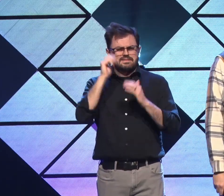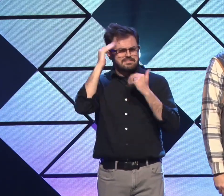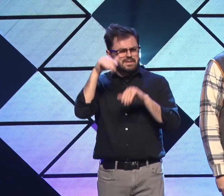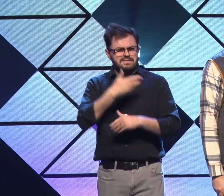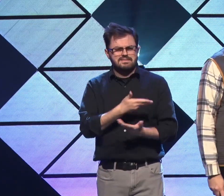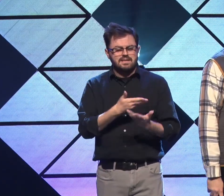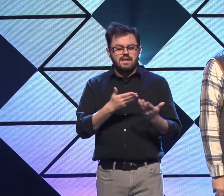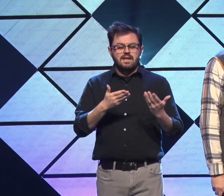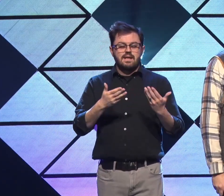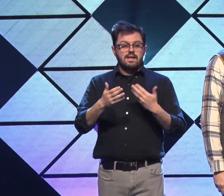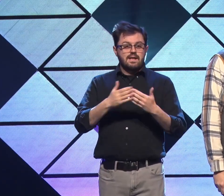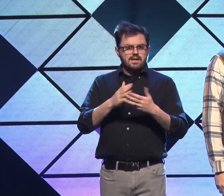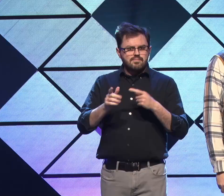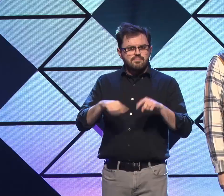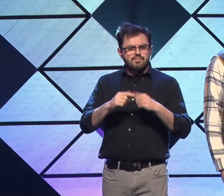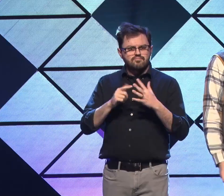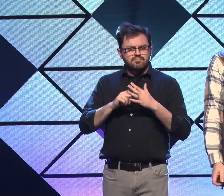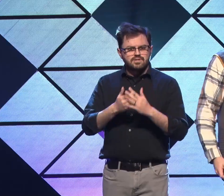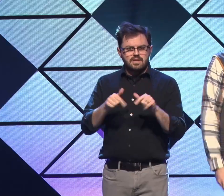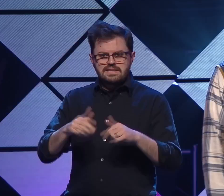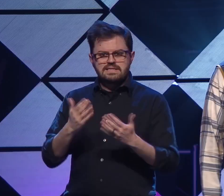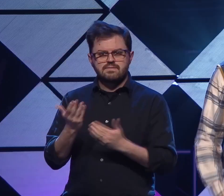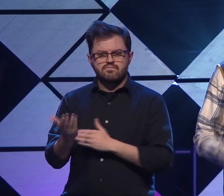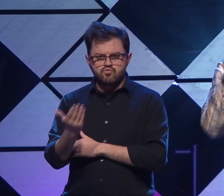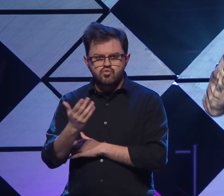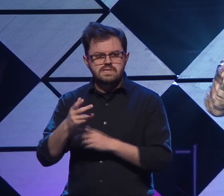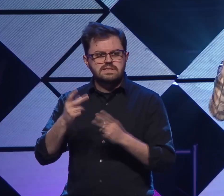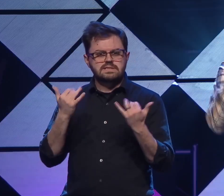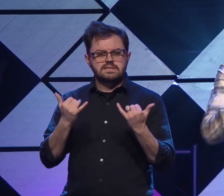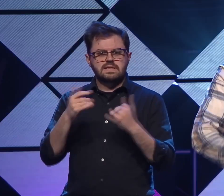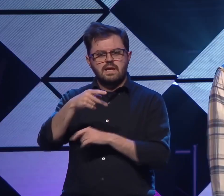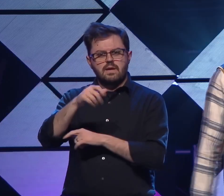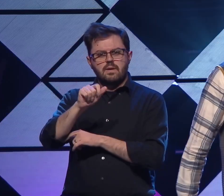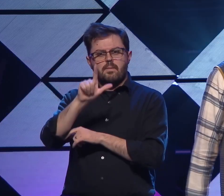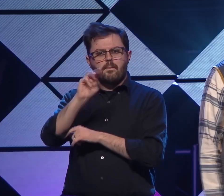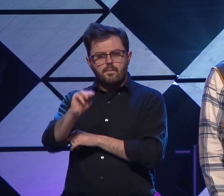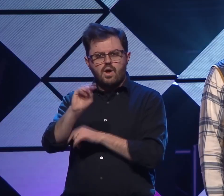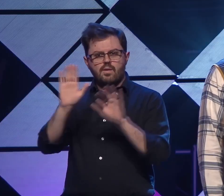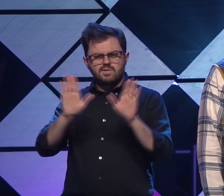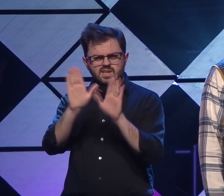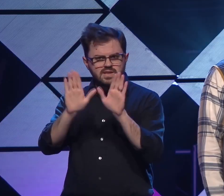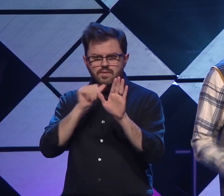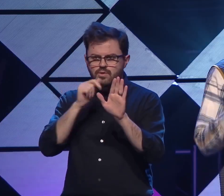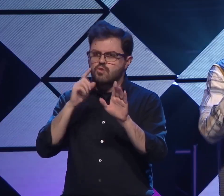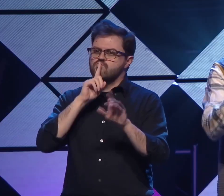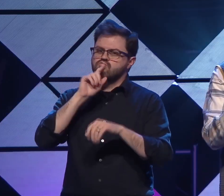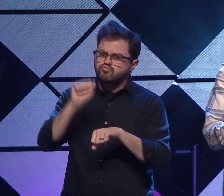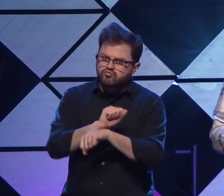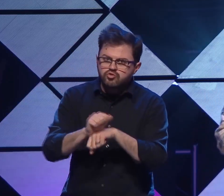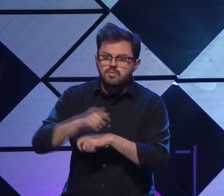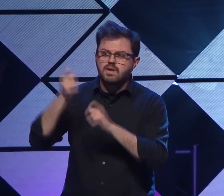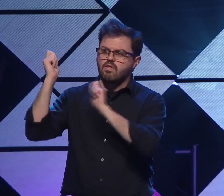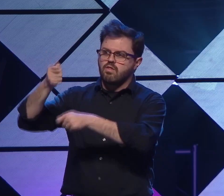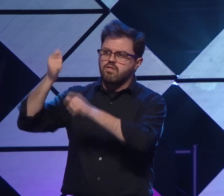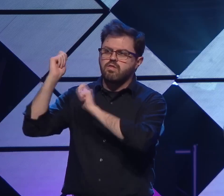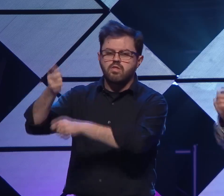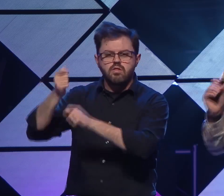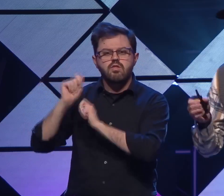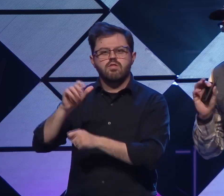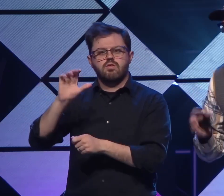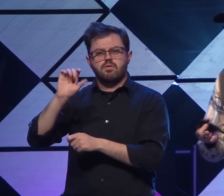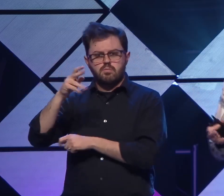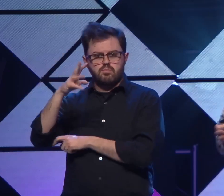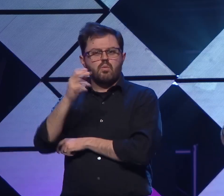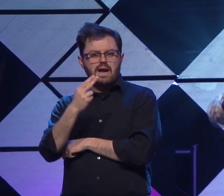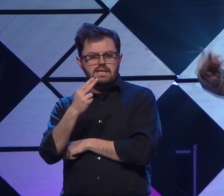off things this morning. It is Palm Sunday. I know we don't actually wave palm branches, but let me ask you this question. How many of